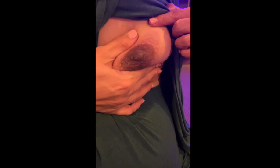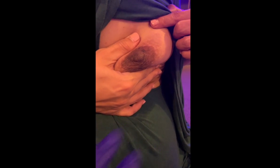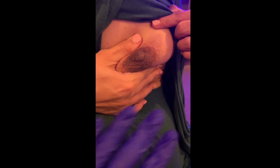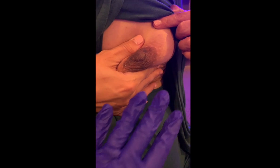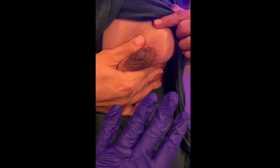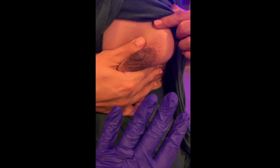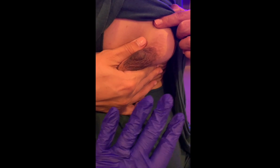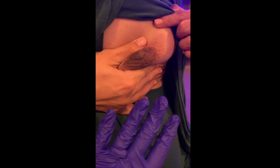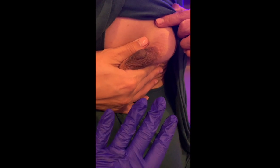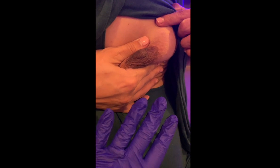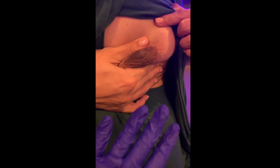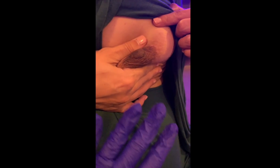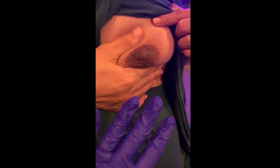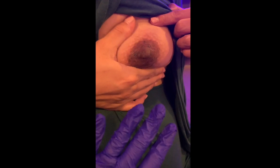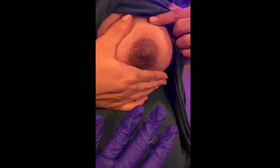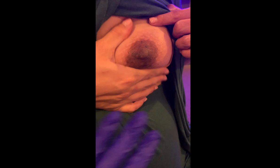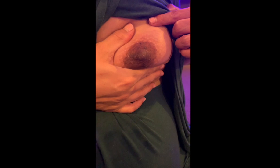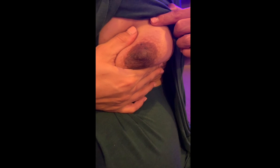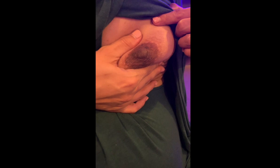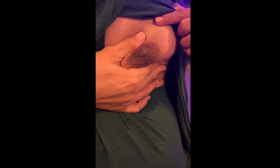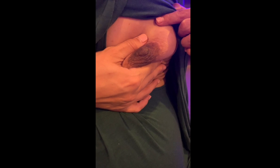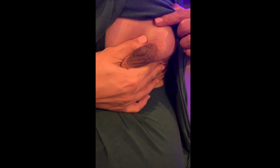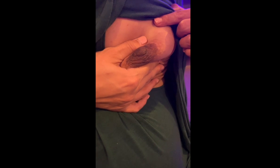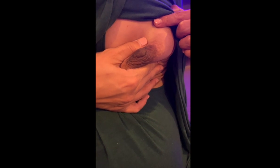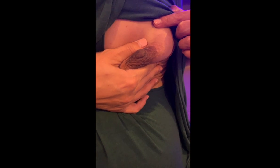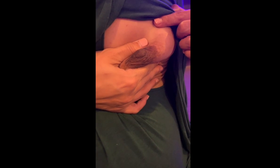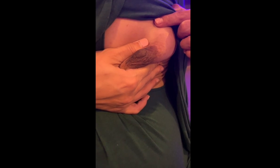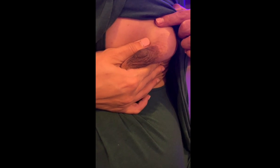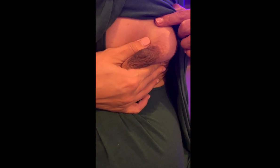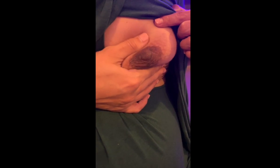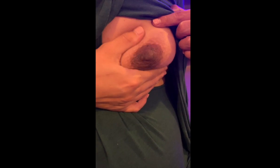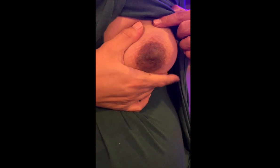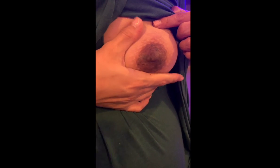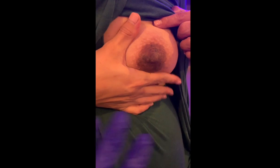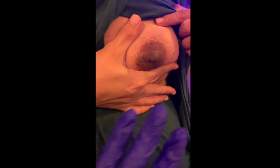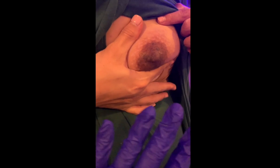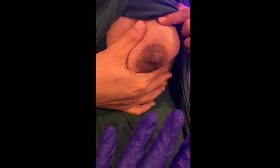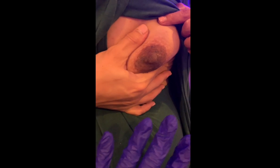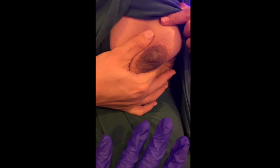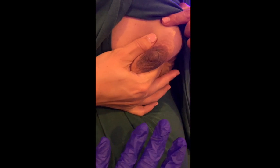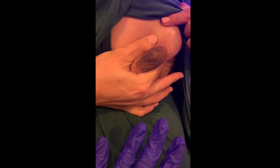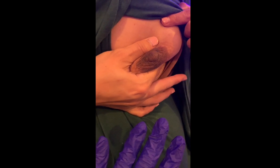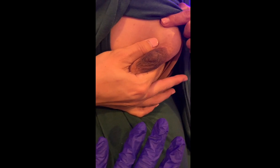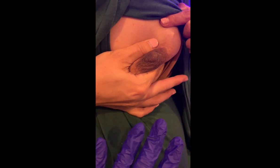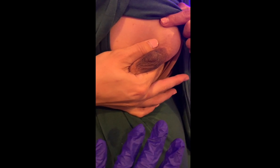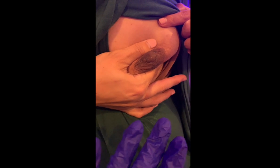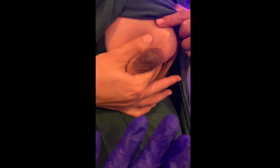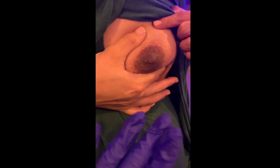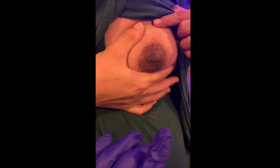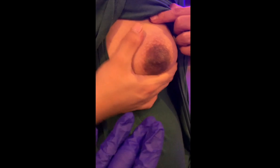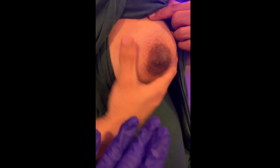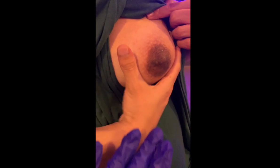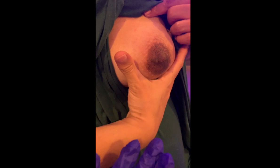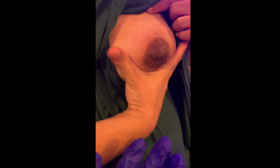Now, this is the left breast. 70% of women make more on the right, 30% make more on the left.